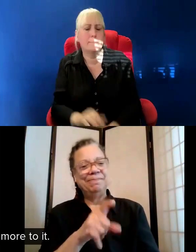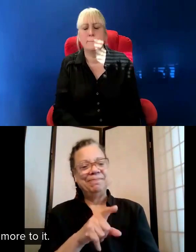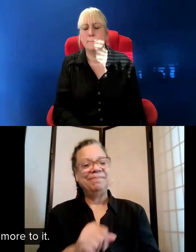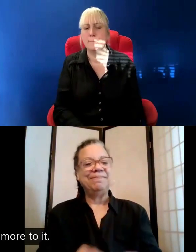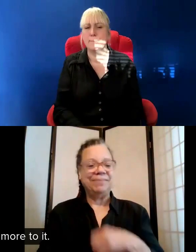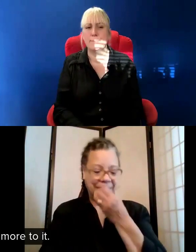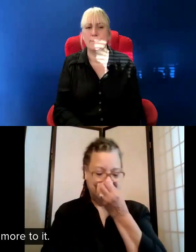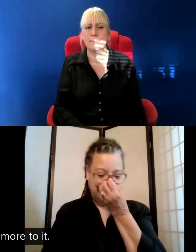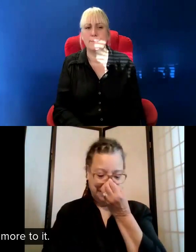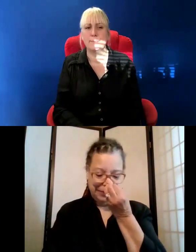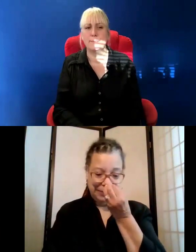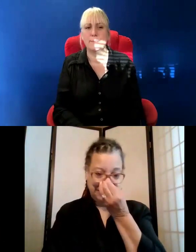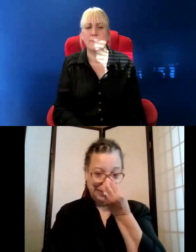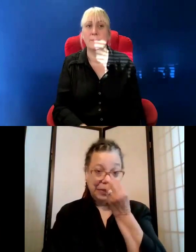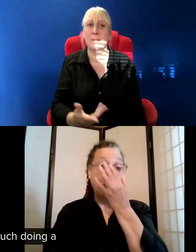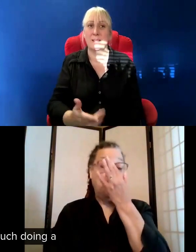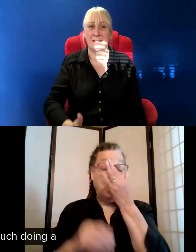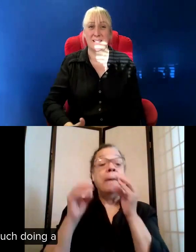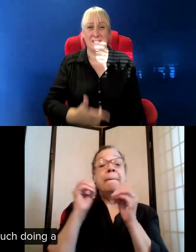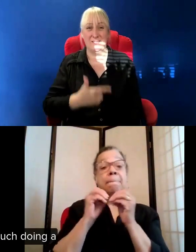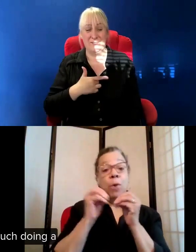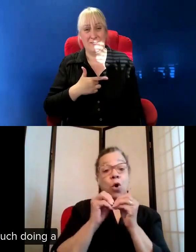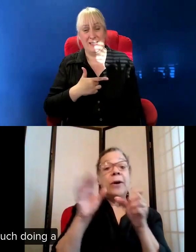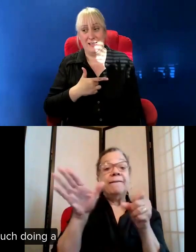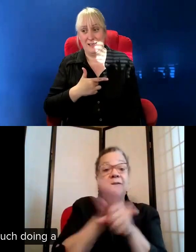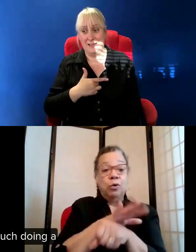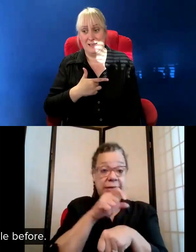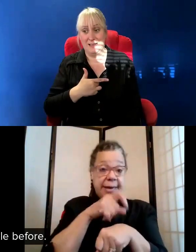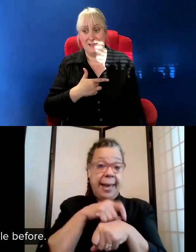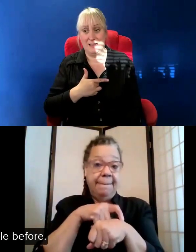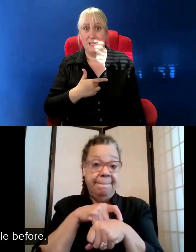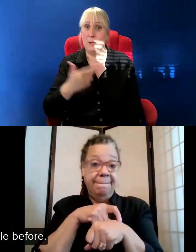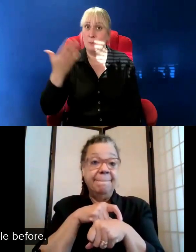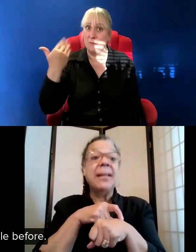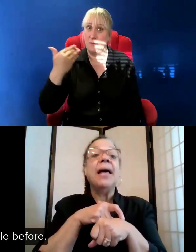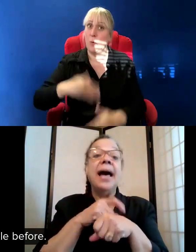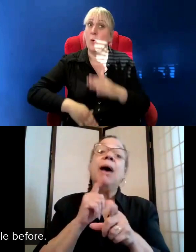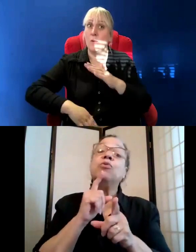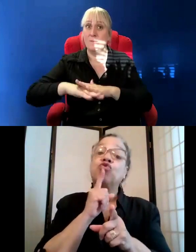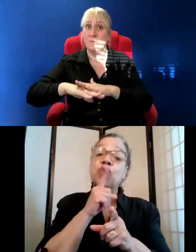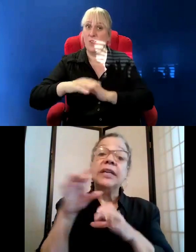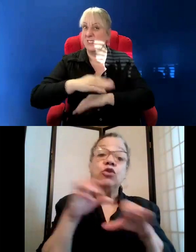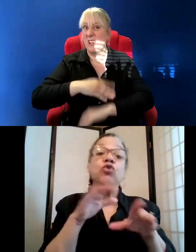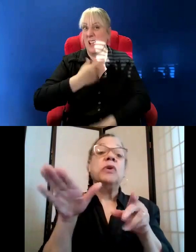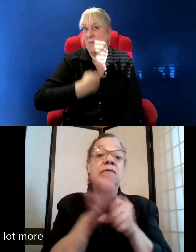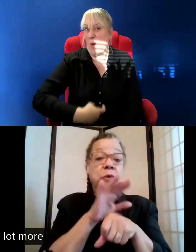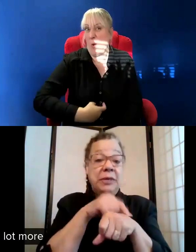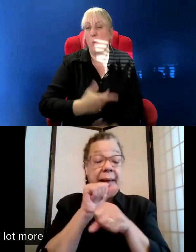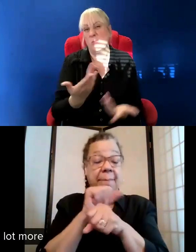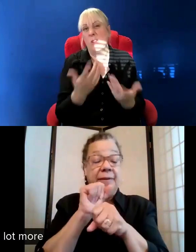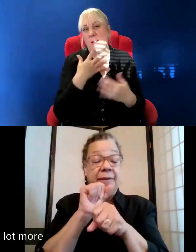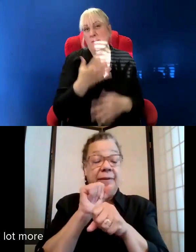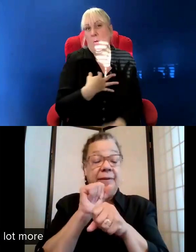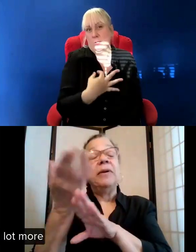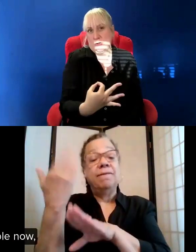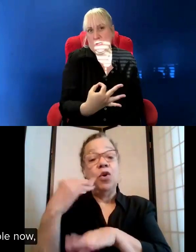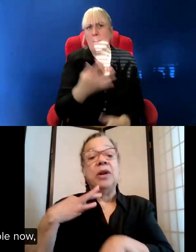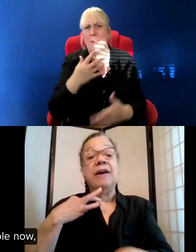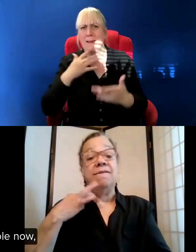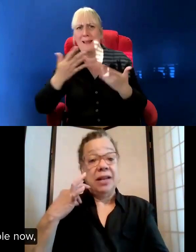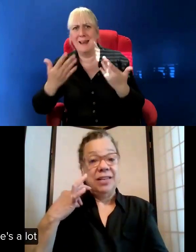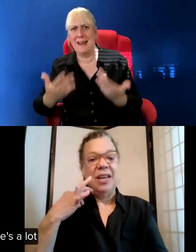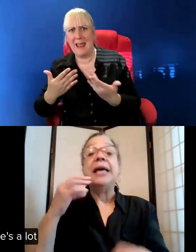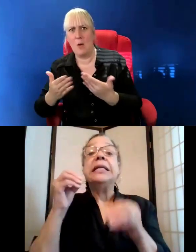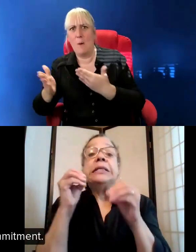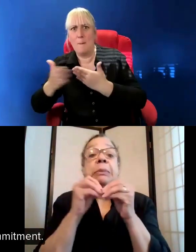There's far more to it. I was very much doing a full-time role before. There is a lot more to the